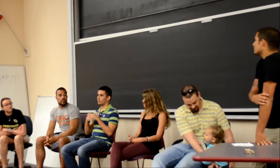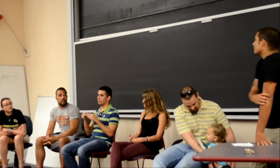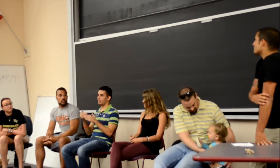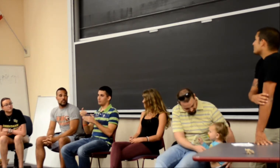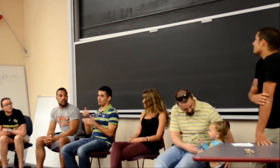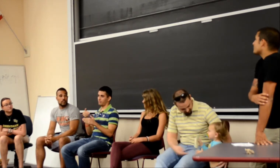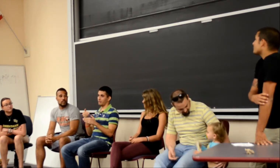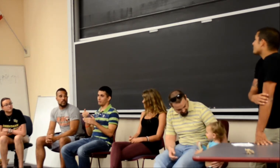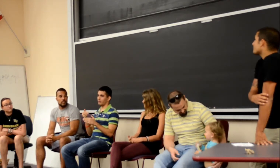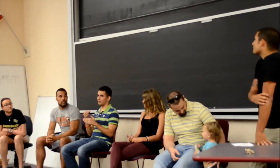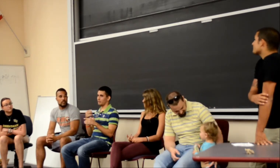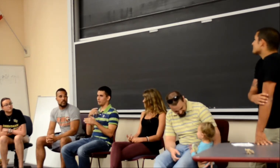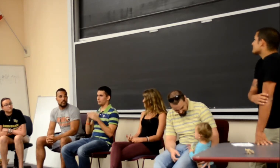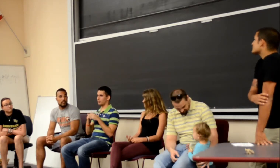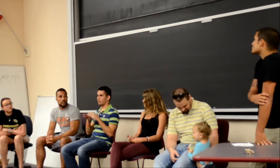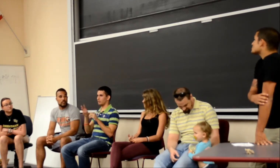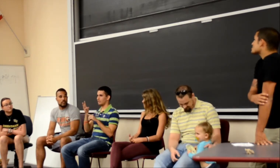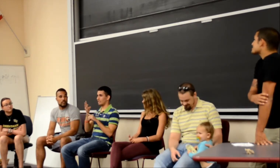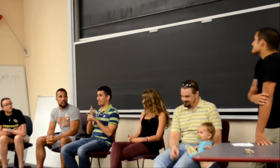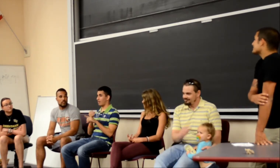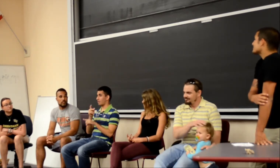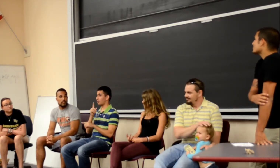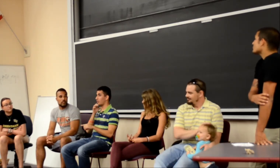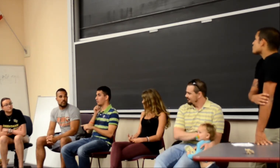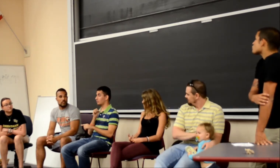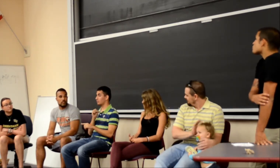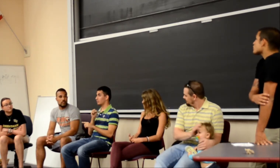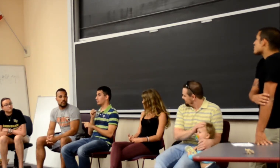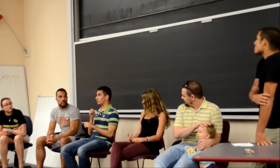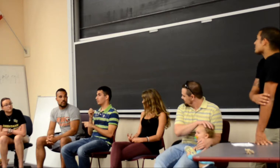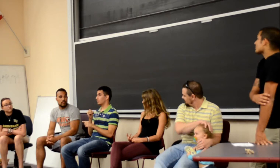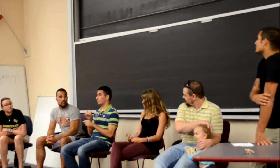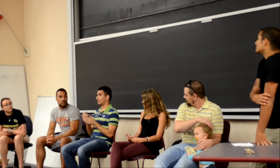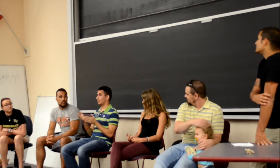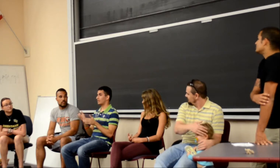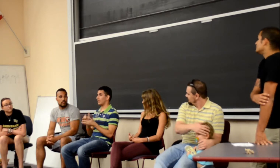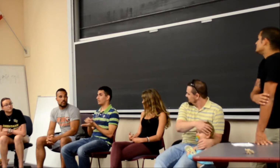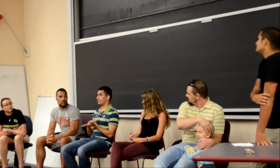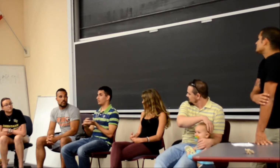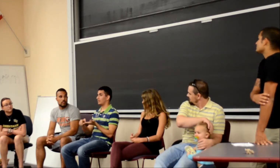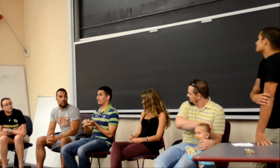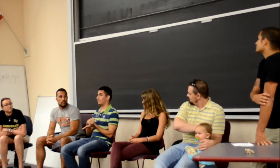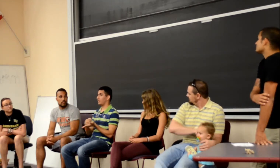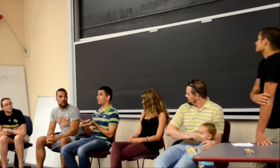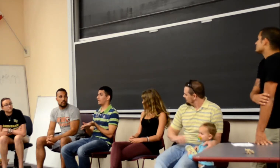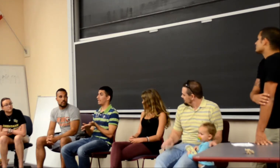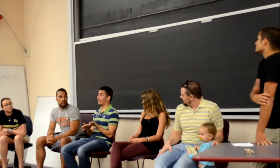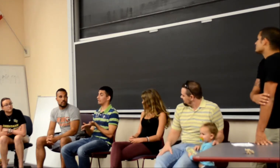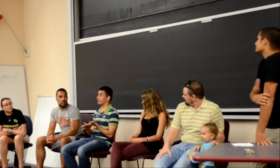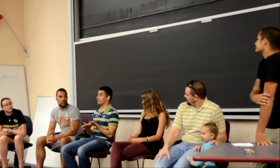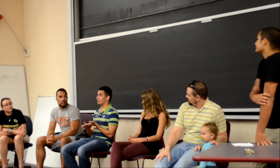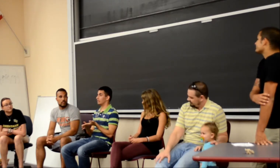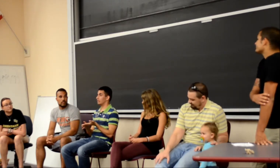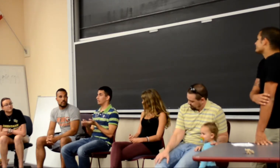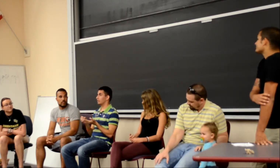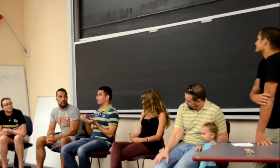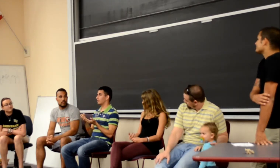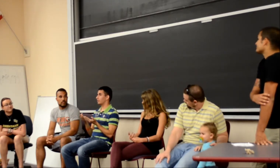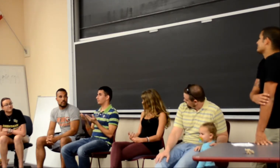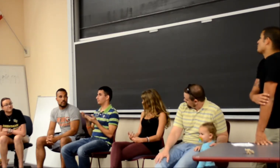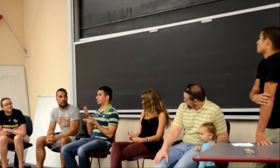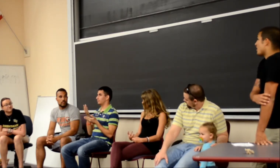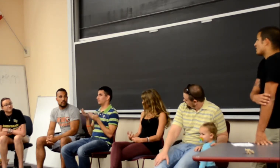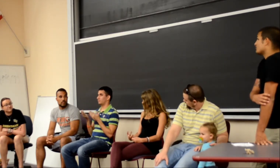I was pretty much a bird, and I was born at 7.5 months old, so this size of my ears.